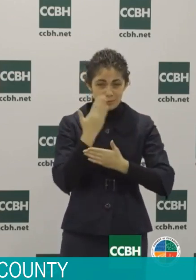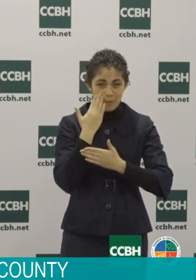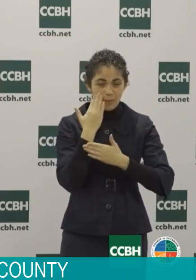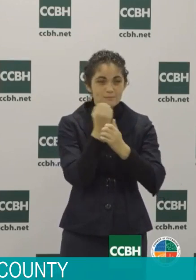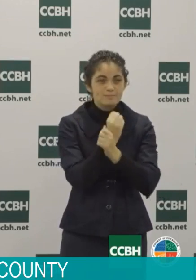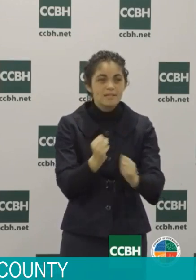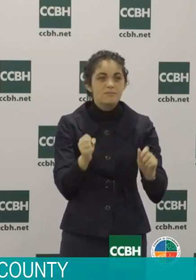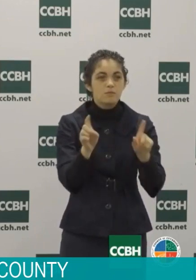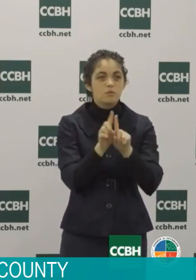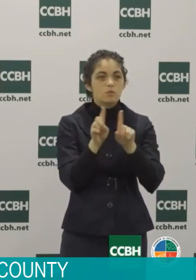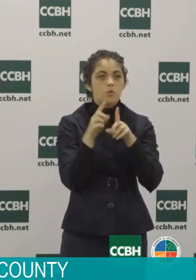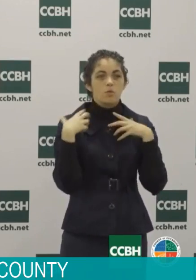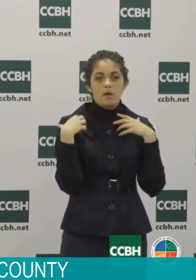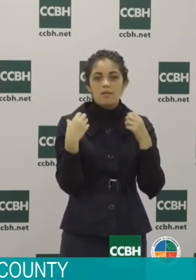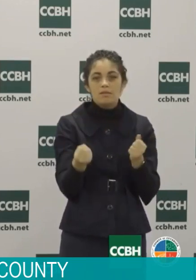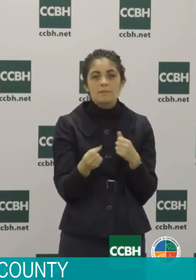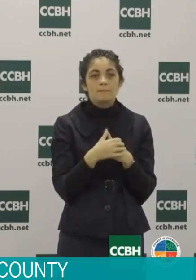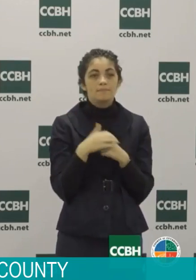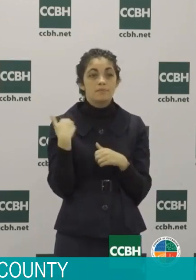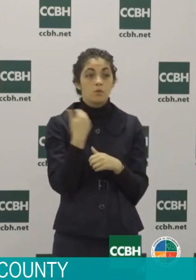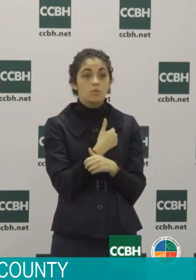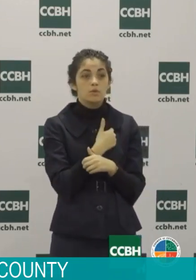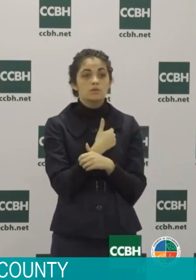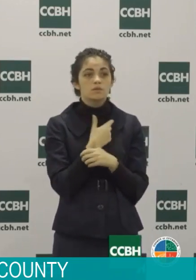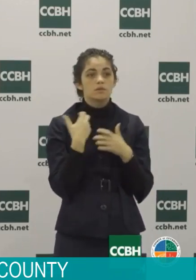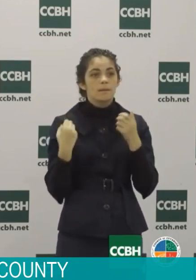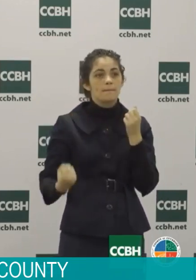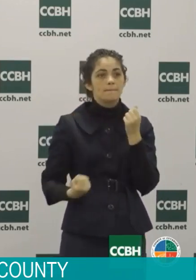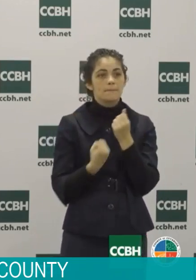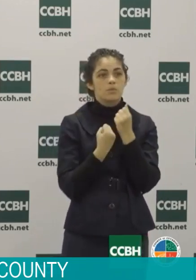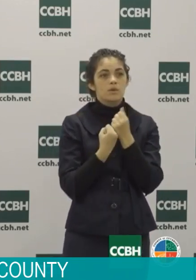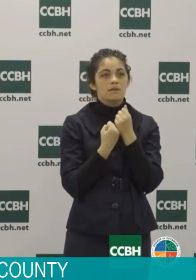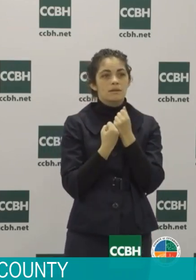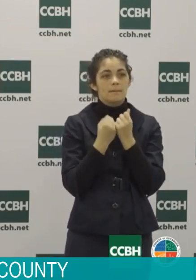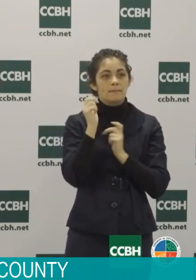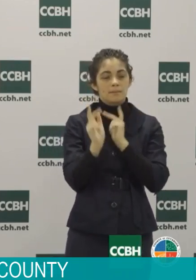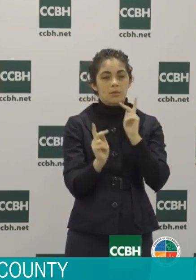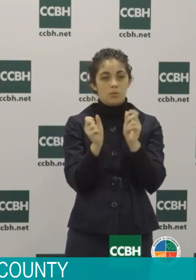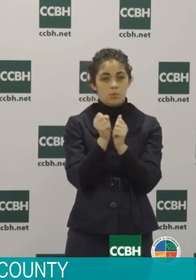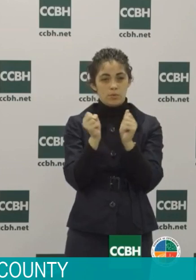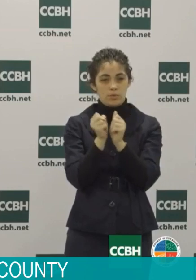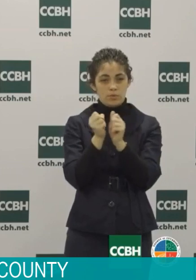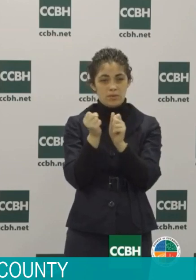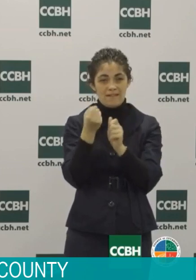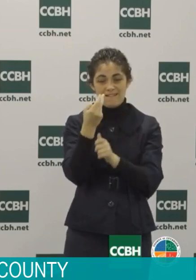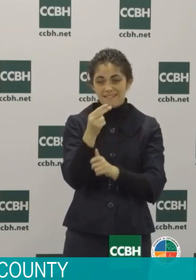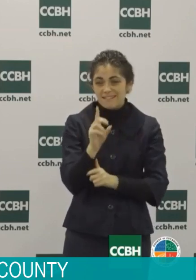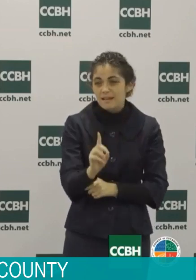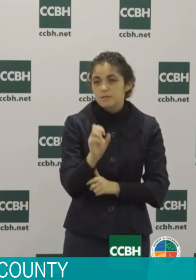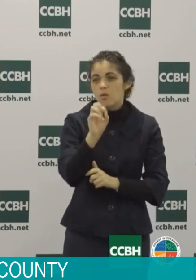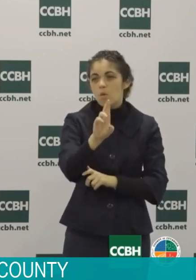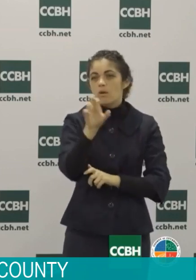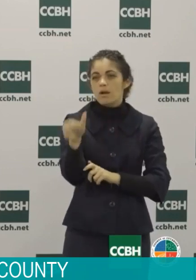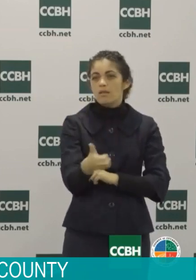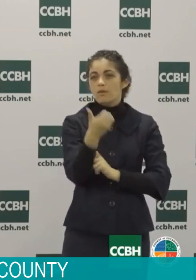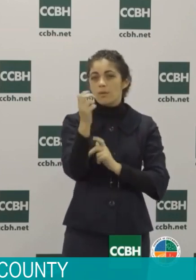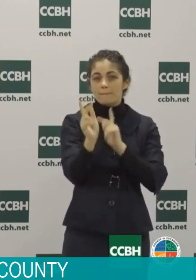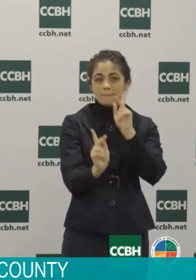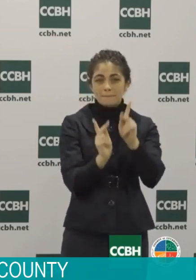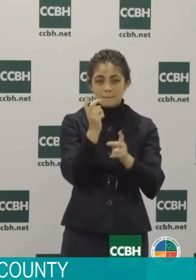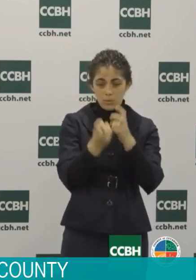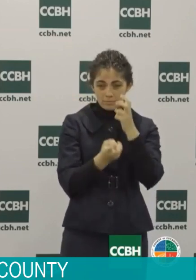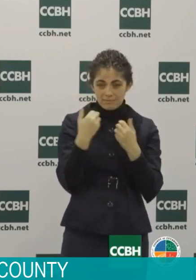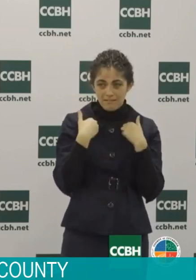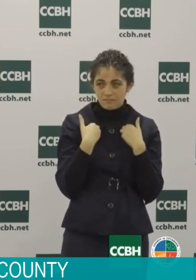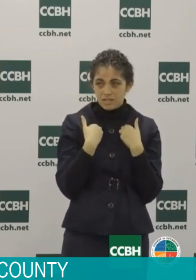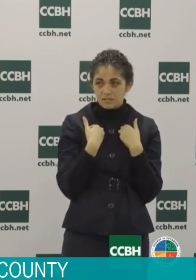and healthy. We support children with medical handicaps and work to prevent infant mortality and racial disparities and